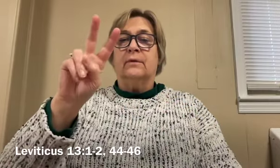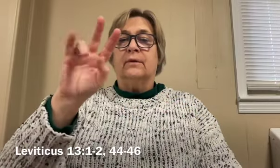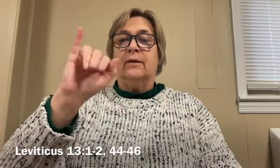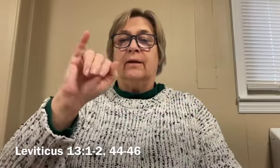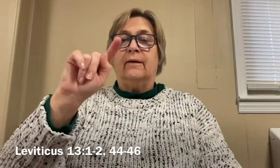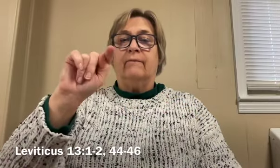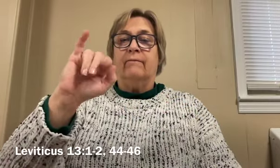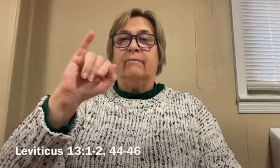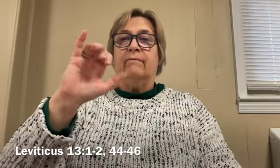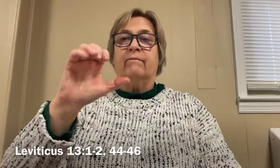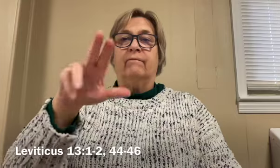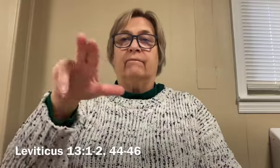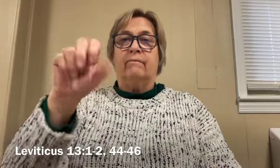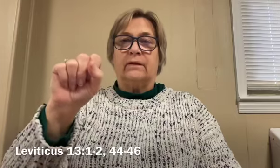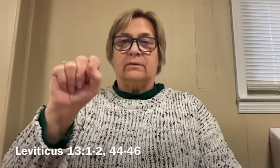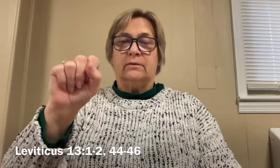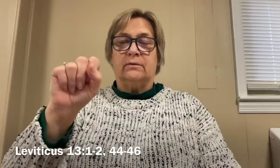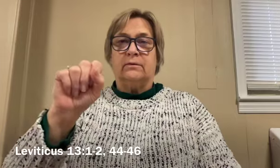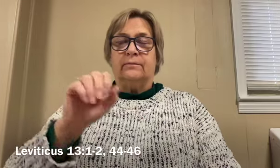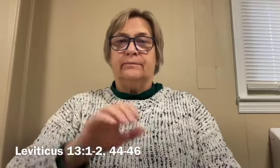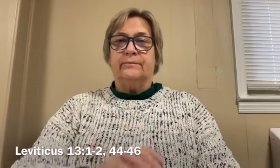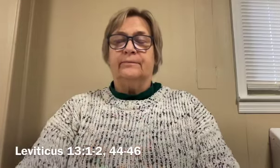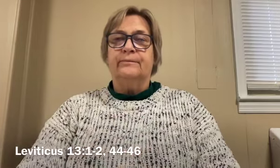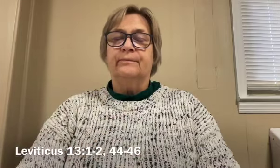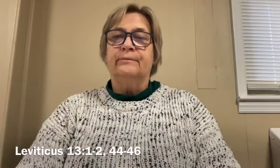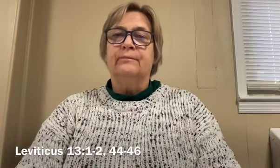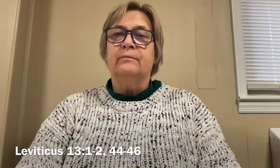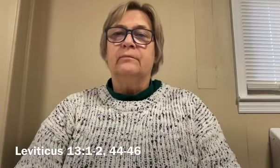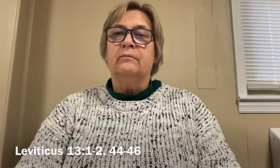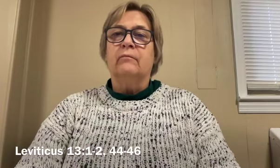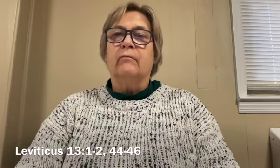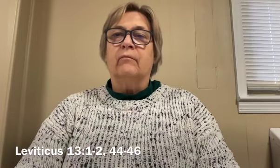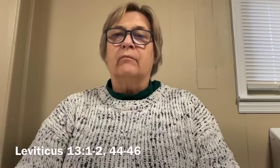from the book of Leviticus.